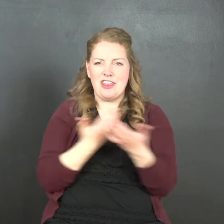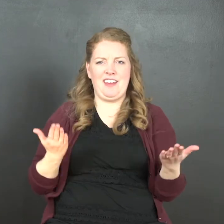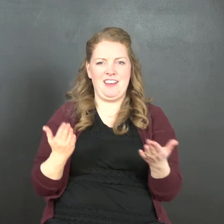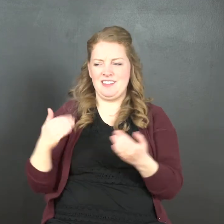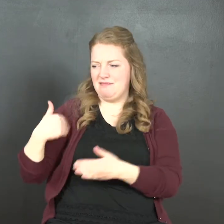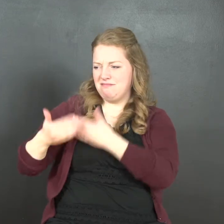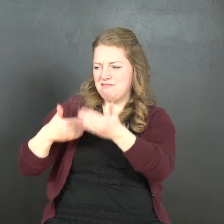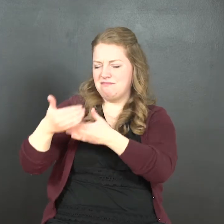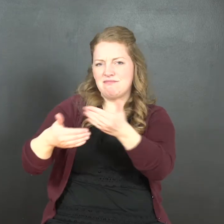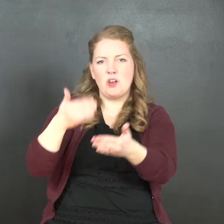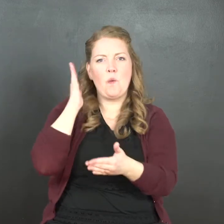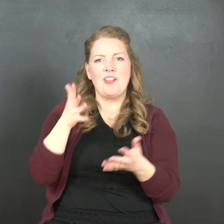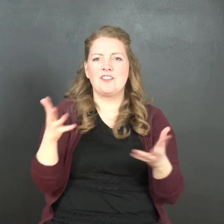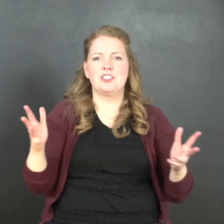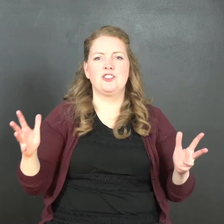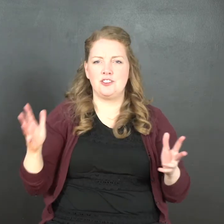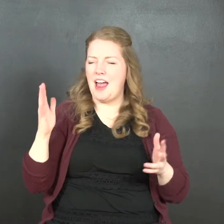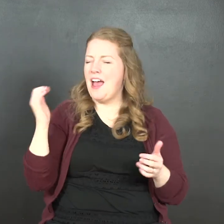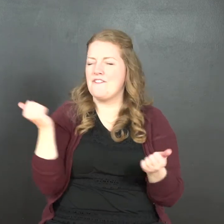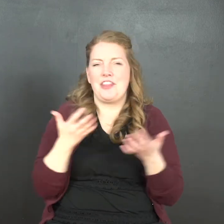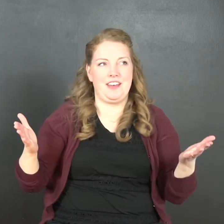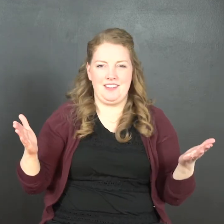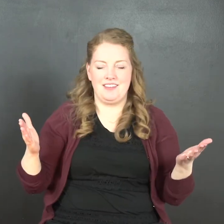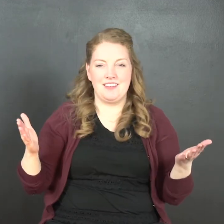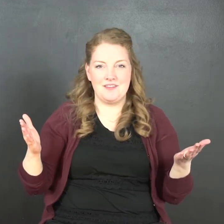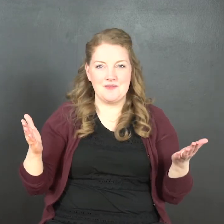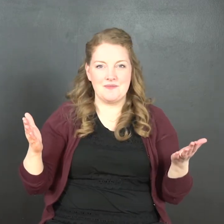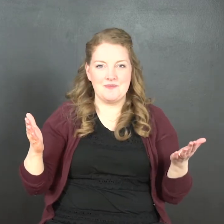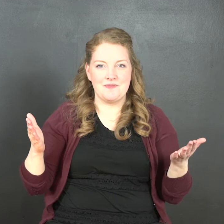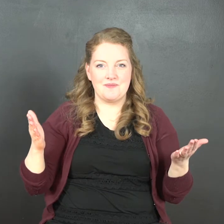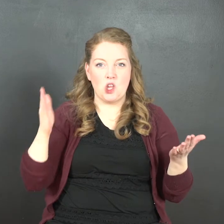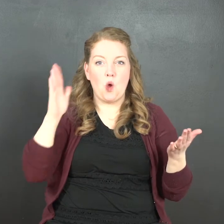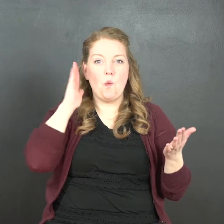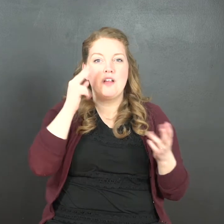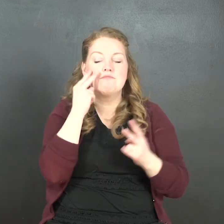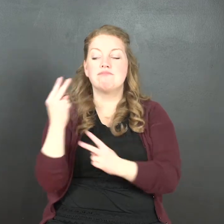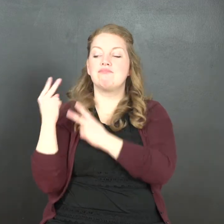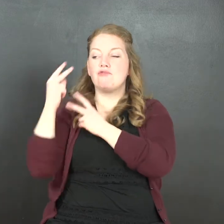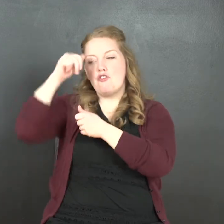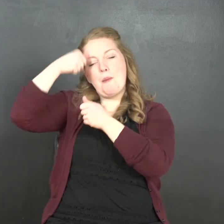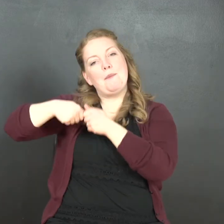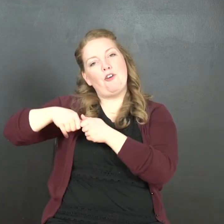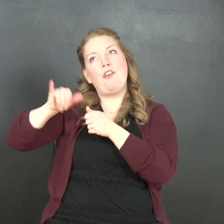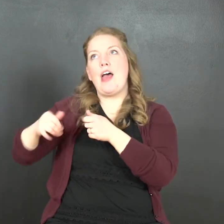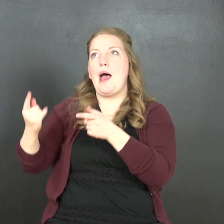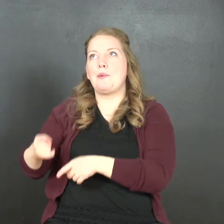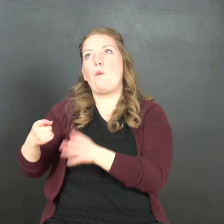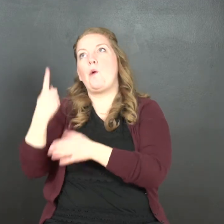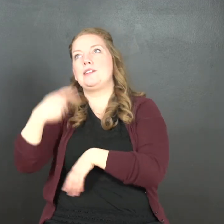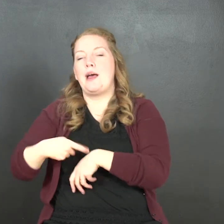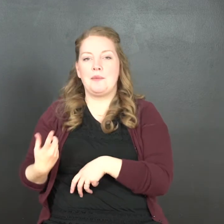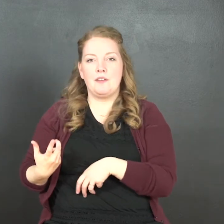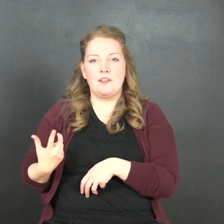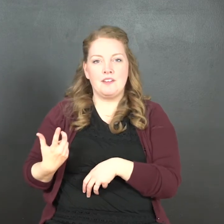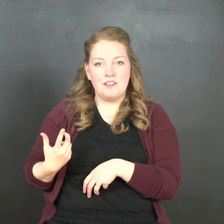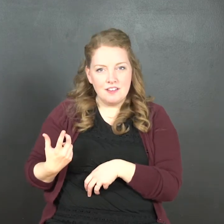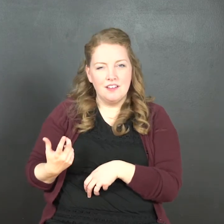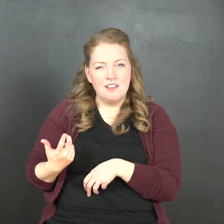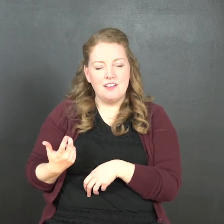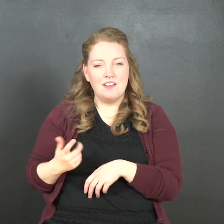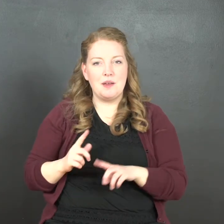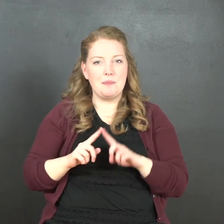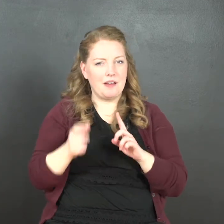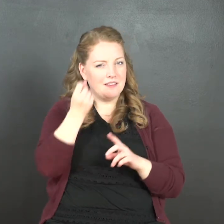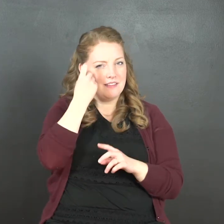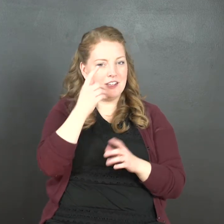there's coming a day, and hopefully it's sooner rather than later, when all of this will be behind us. But in the resurrection of Jesus, we